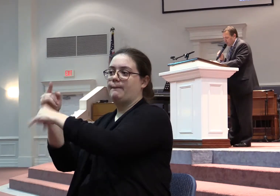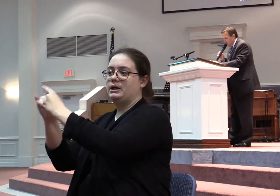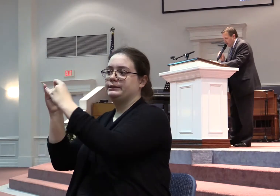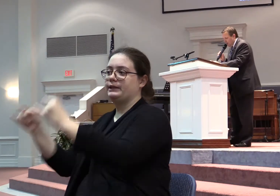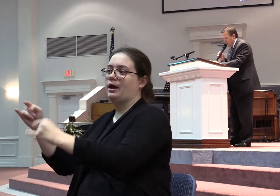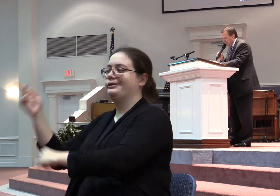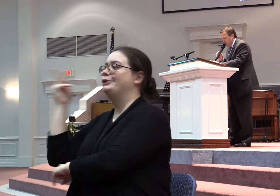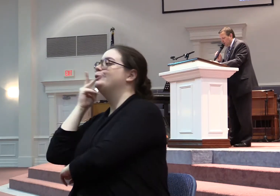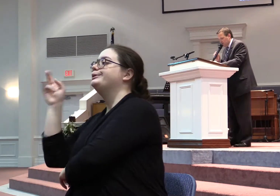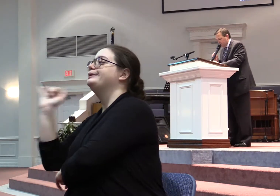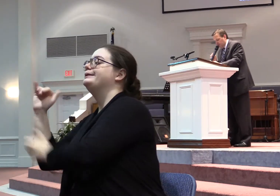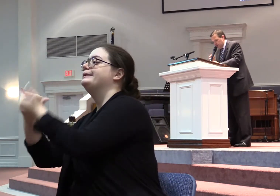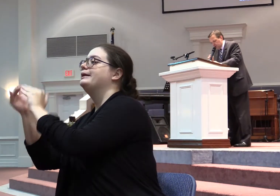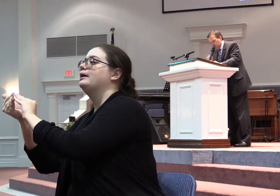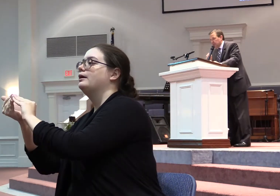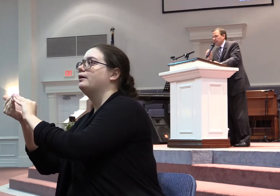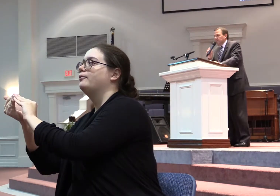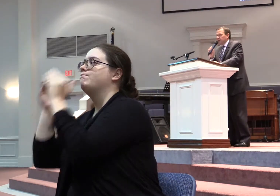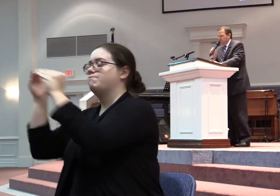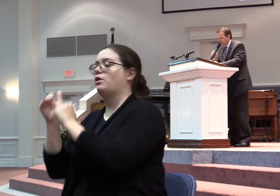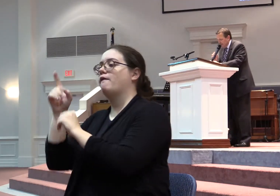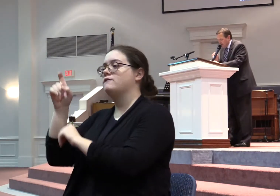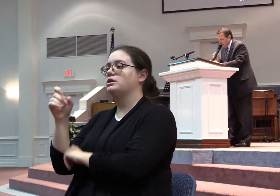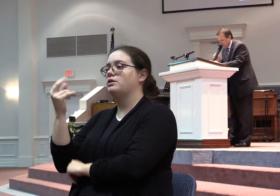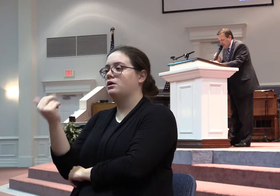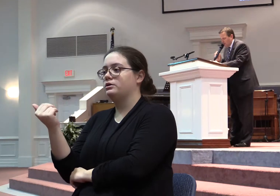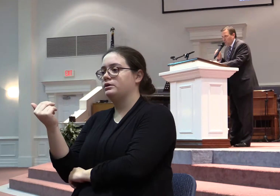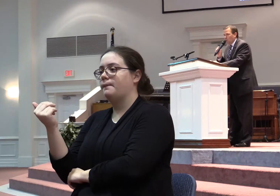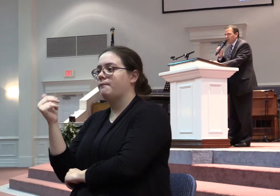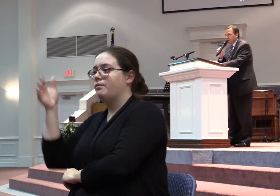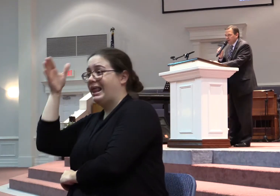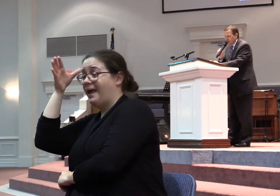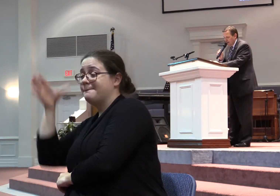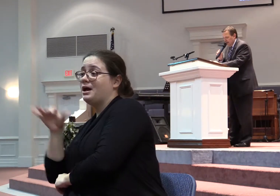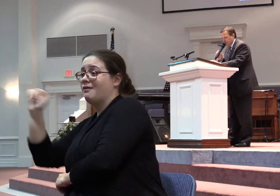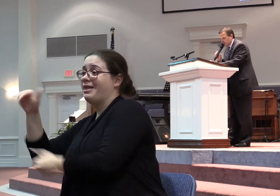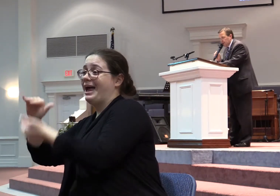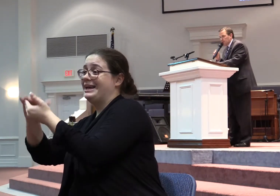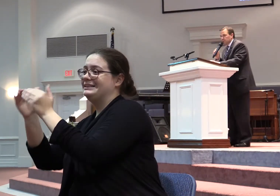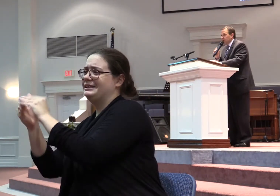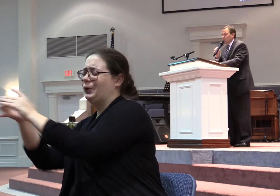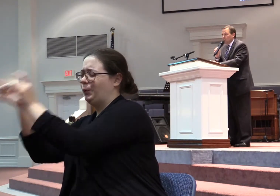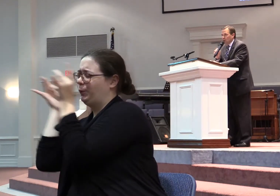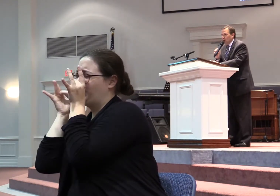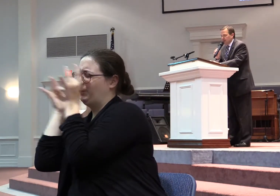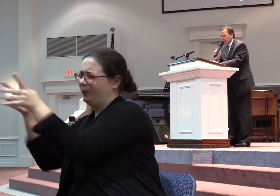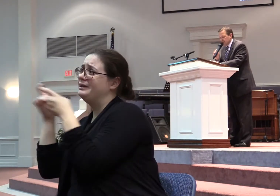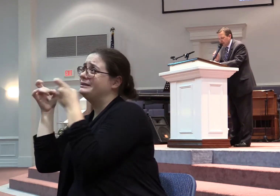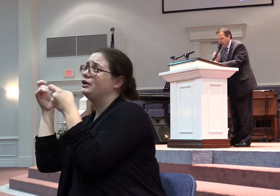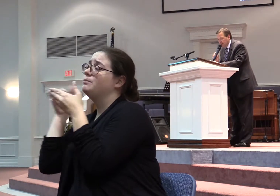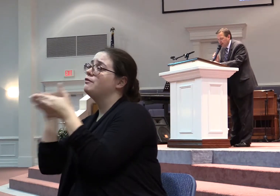And that would be okay if it wasn't for verse 13. But the men of Sodom were wicked and sinners before the